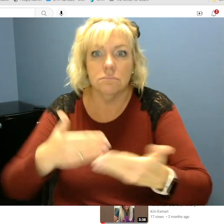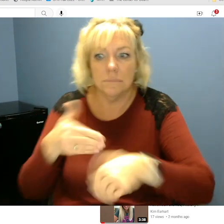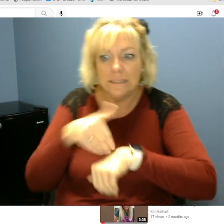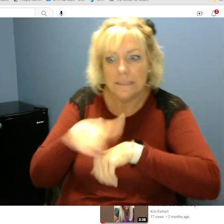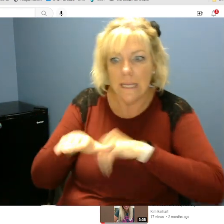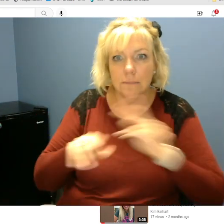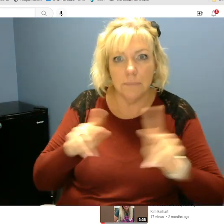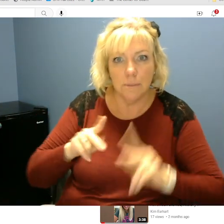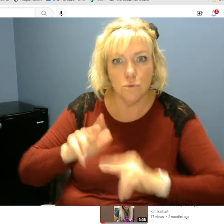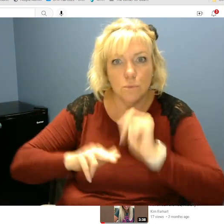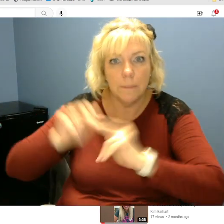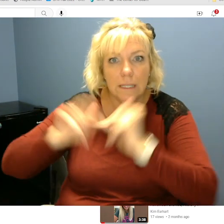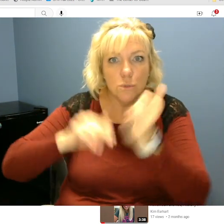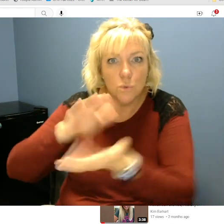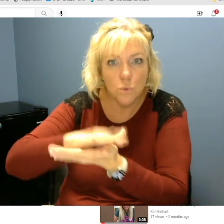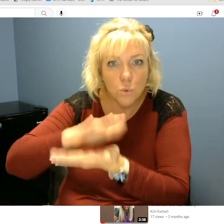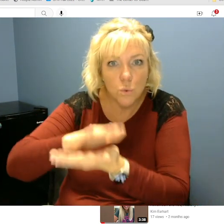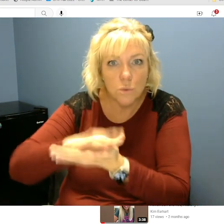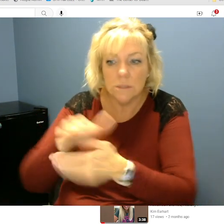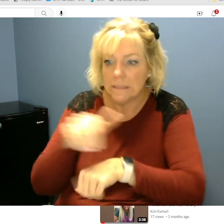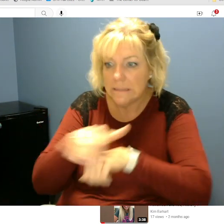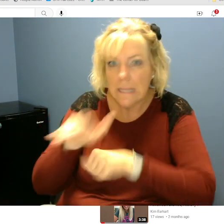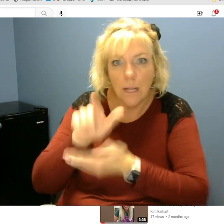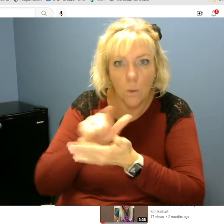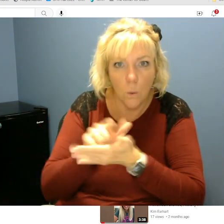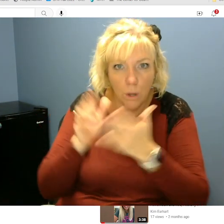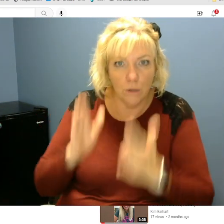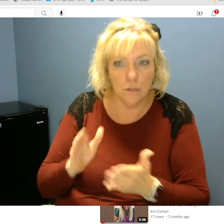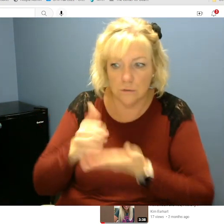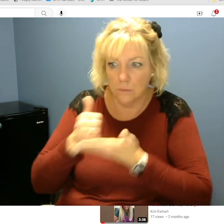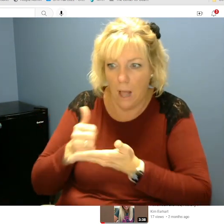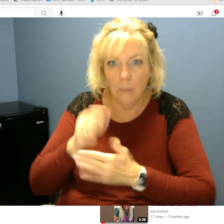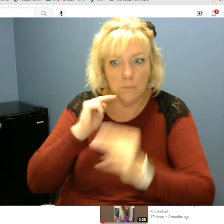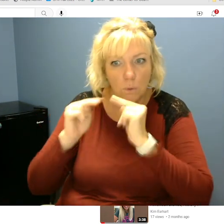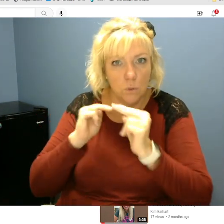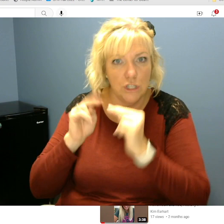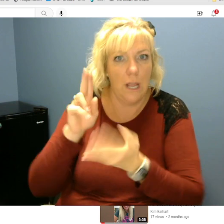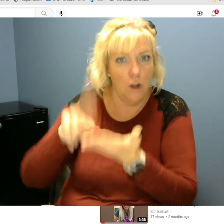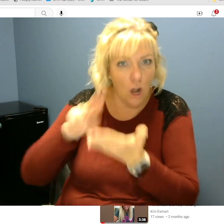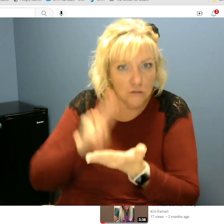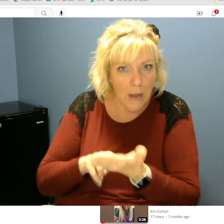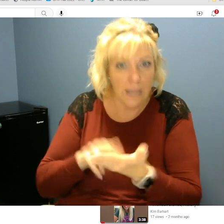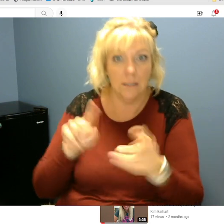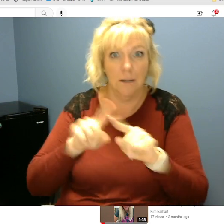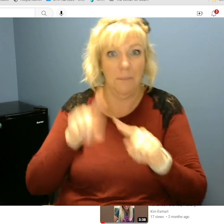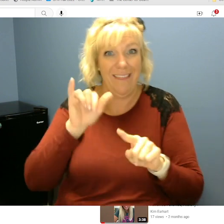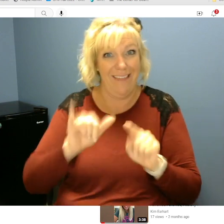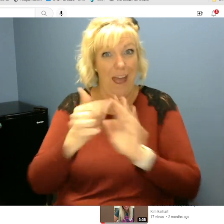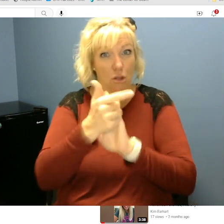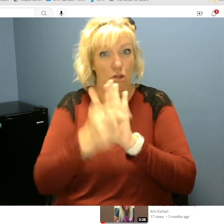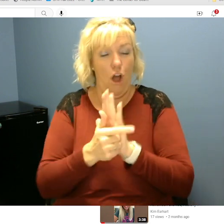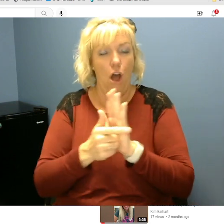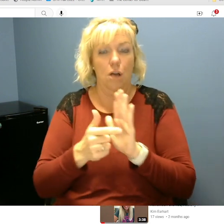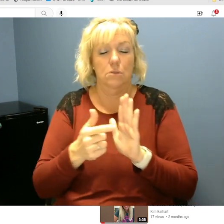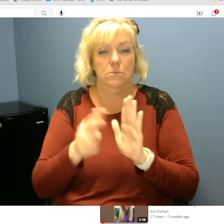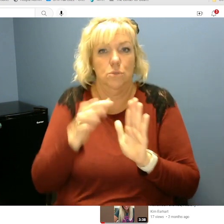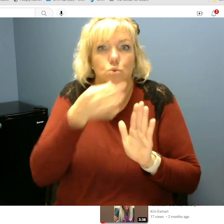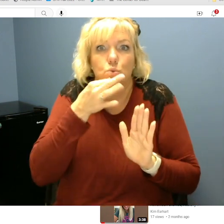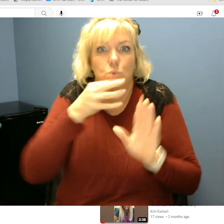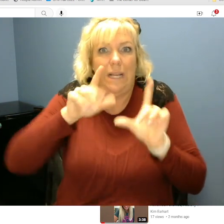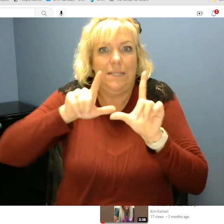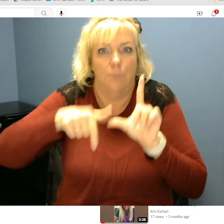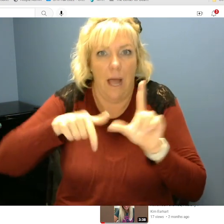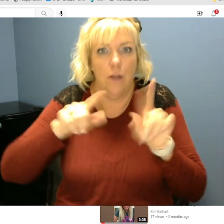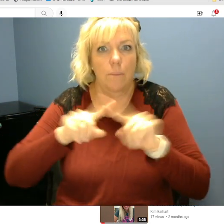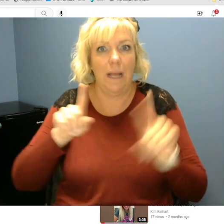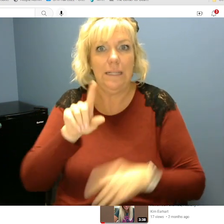It would have lawyers there to help negotiate contracts, and it was set to expire. But obviously, it's still necessary.